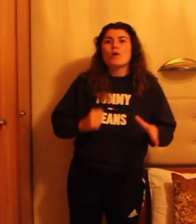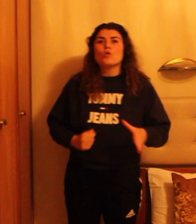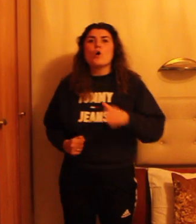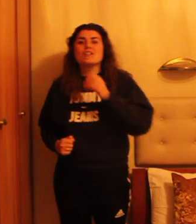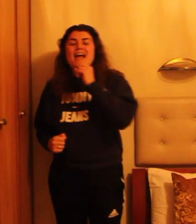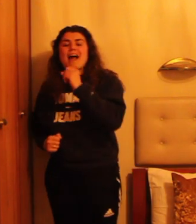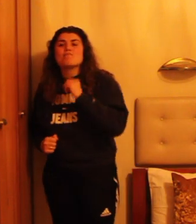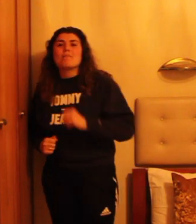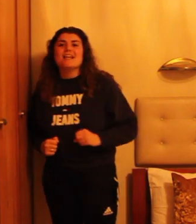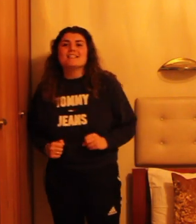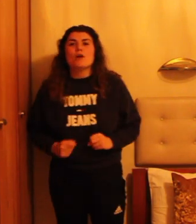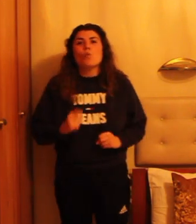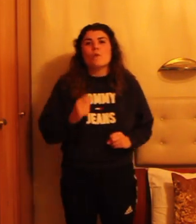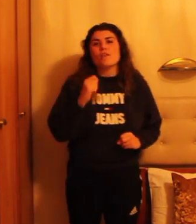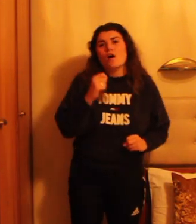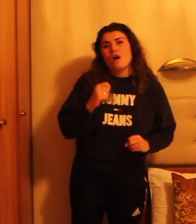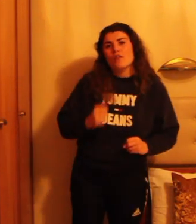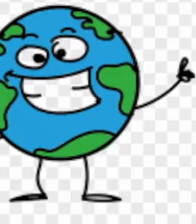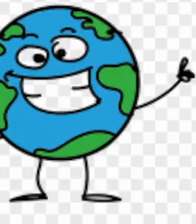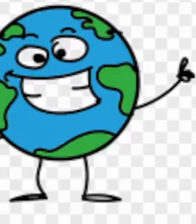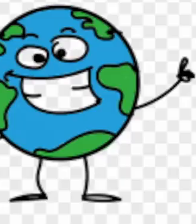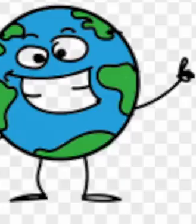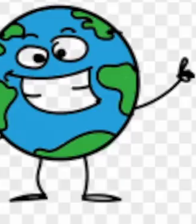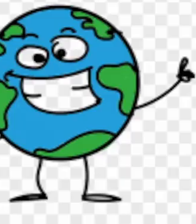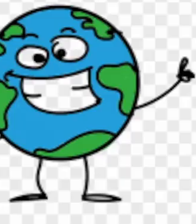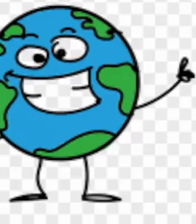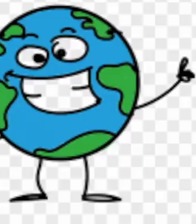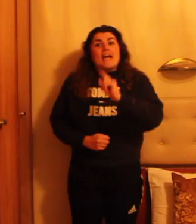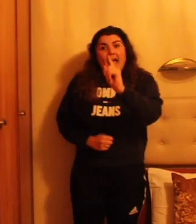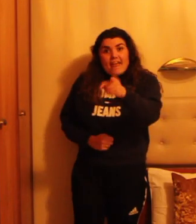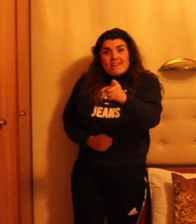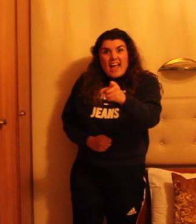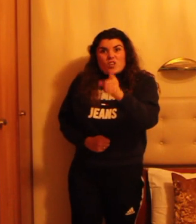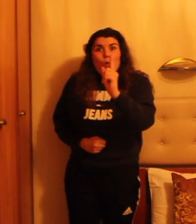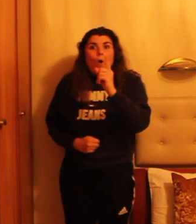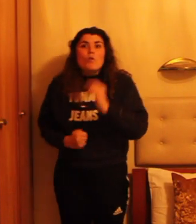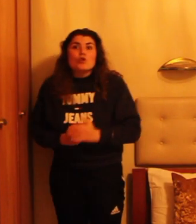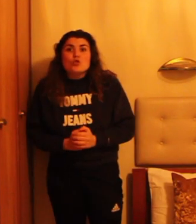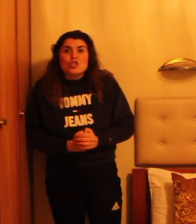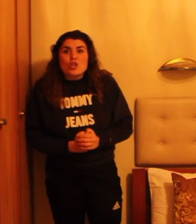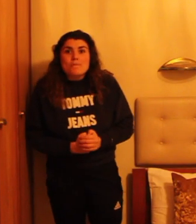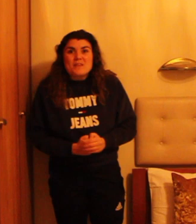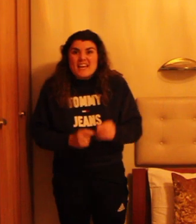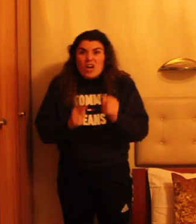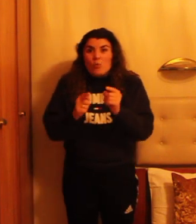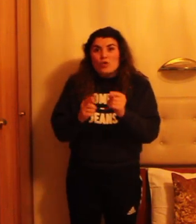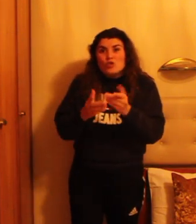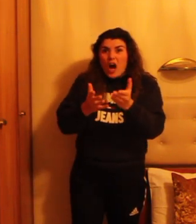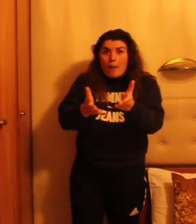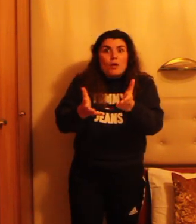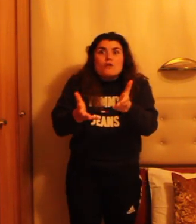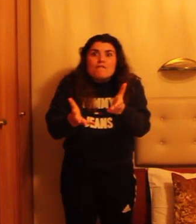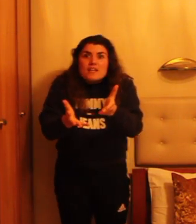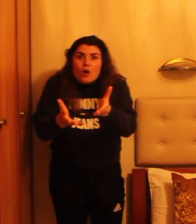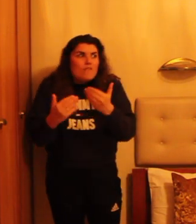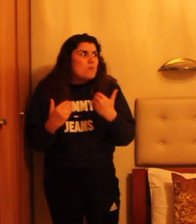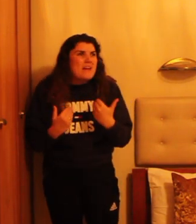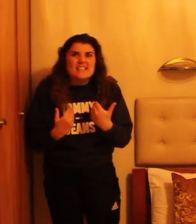the words and replace it with Earth. And then what I want you to do is I want you to upload a video of you being